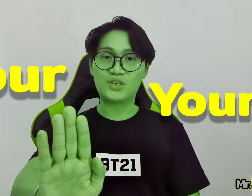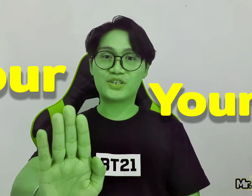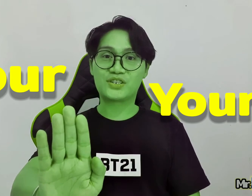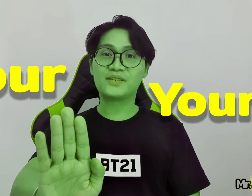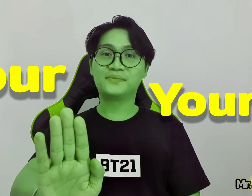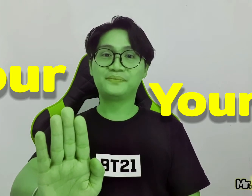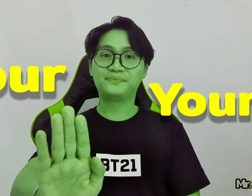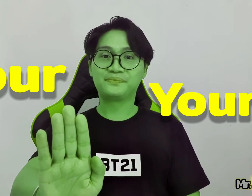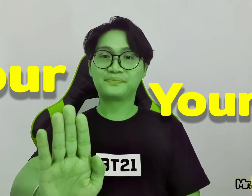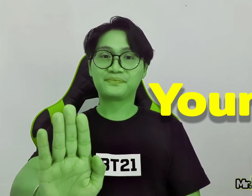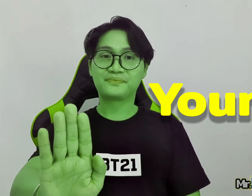Yours.